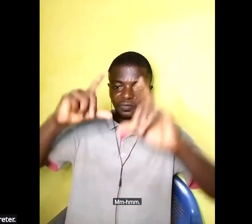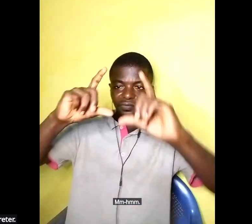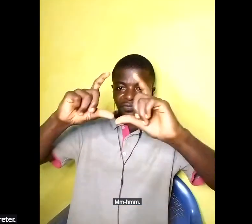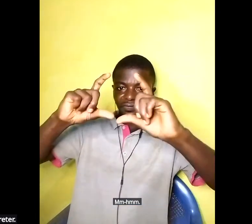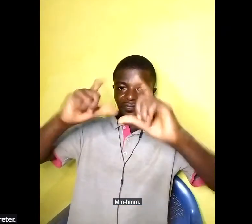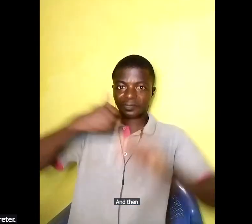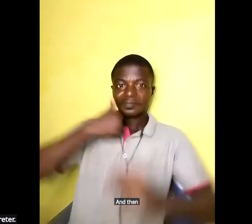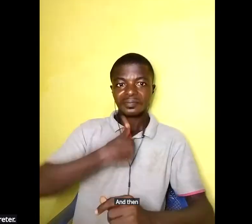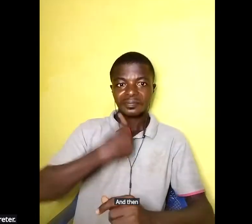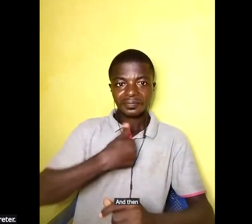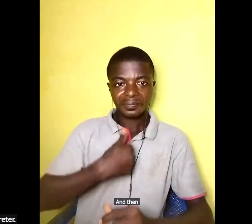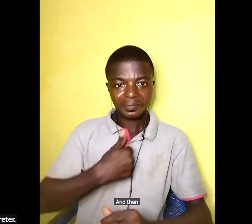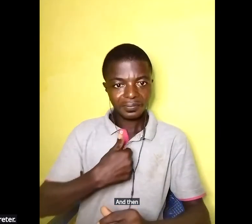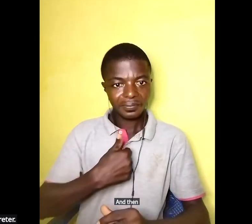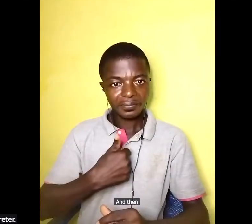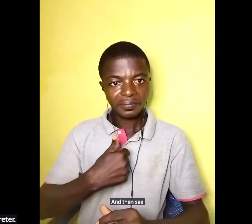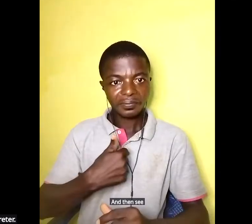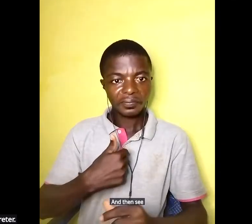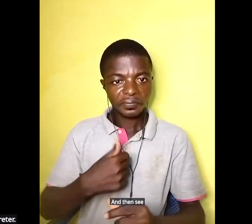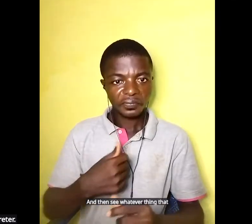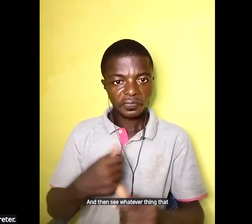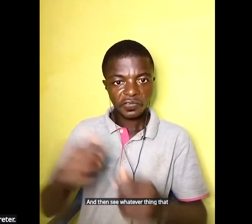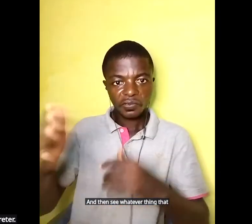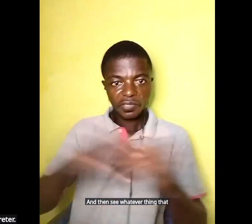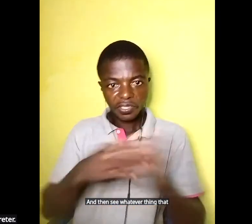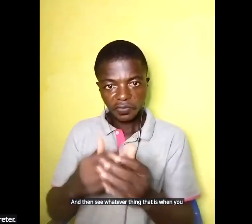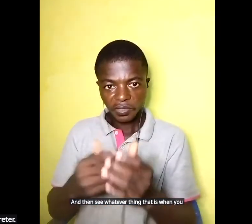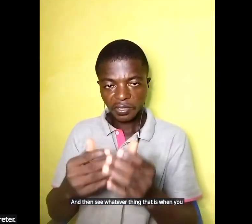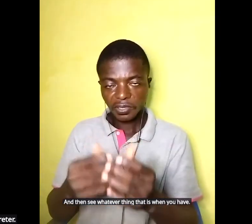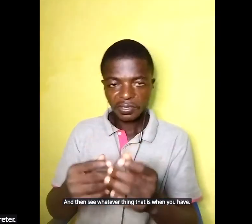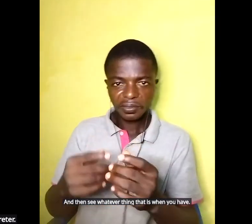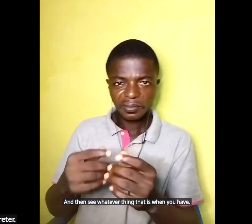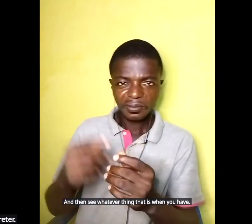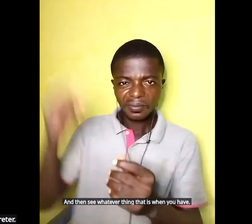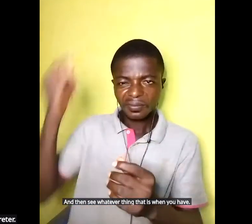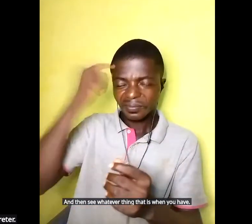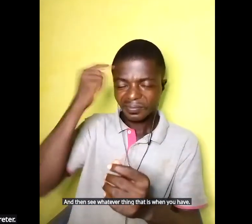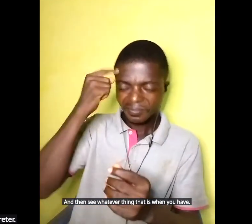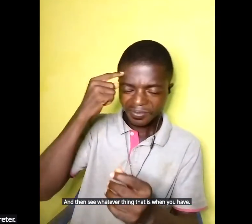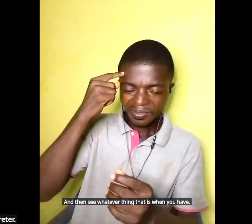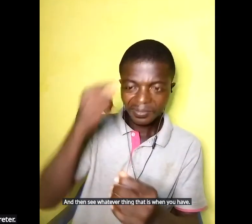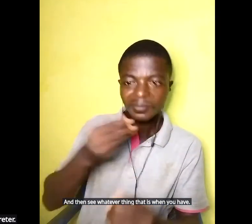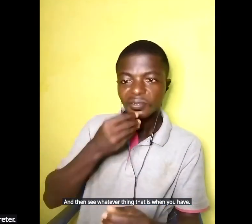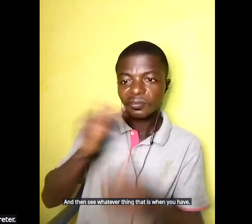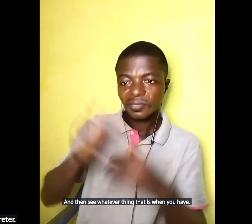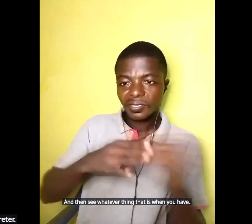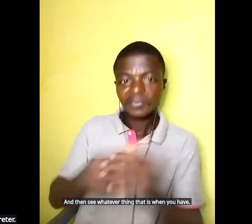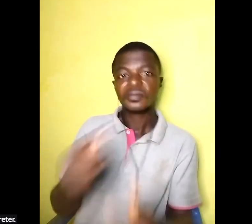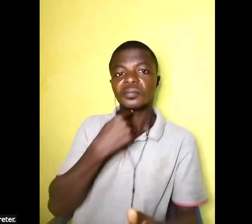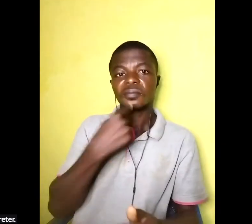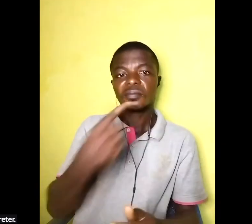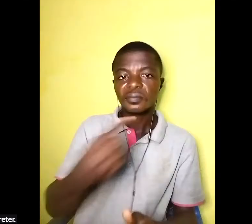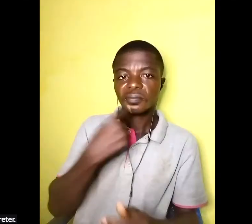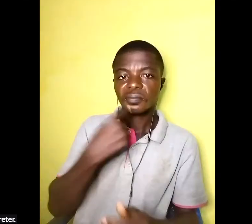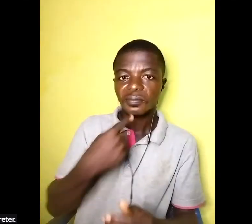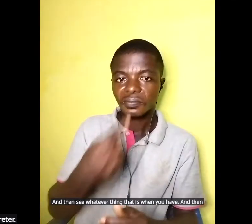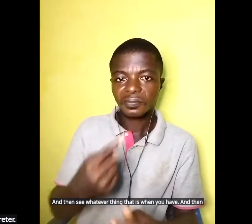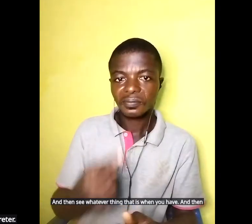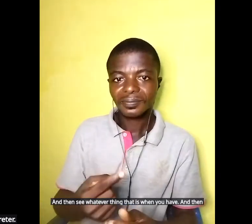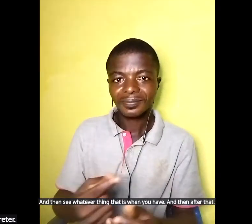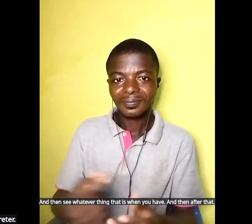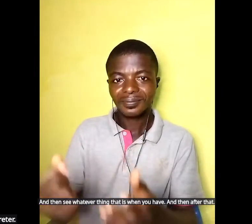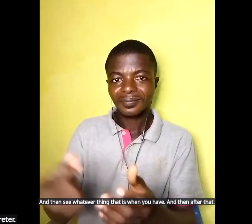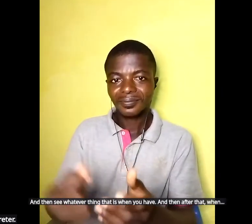and then say whatever thing that is on your heart, whatever thing that is bothering you, say it on your phone. And then after that, when